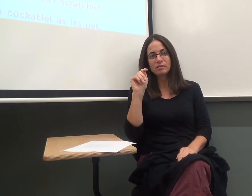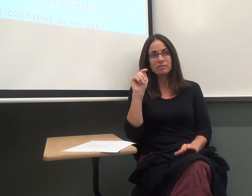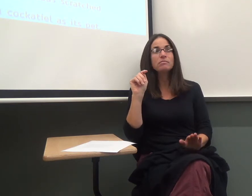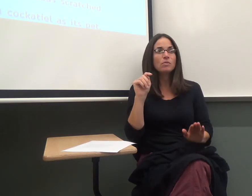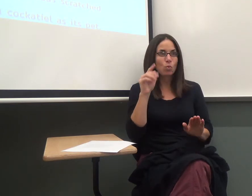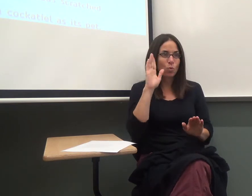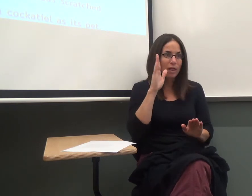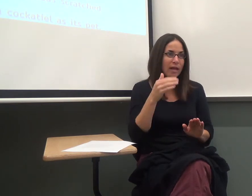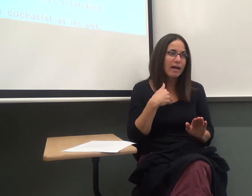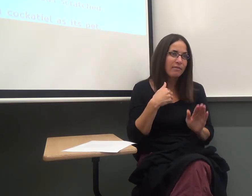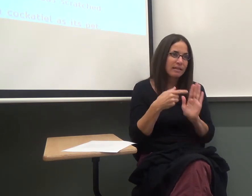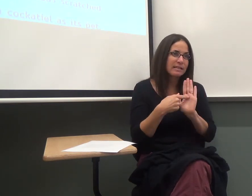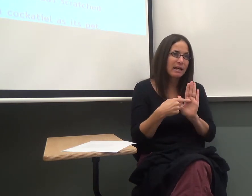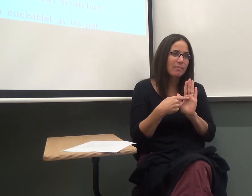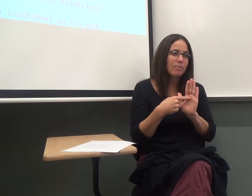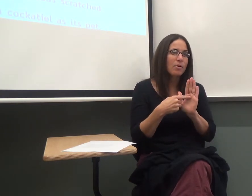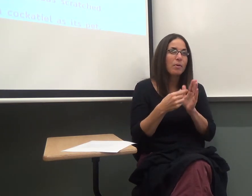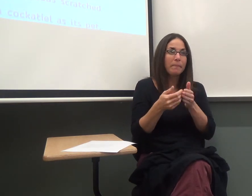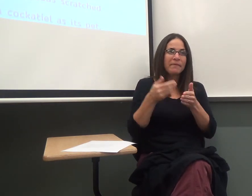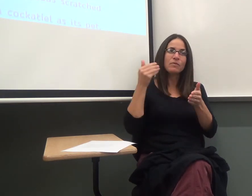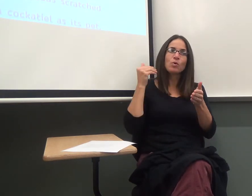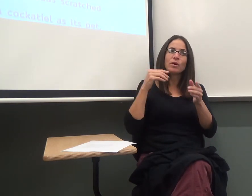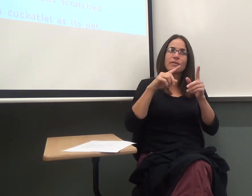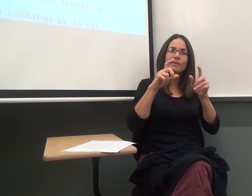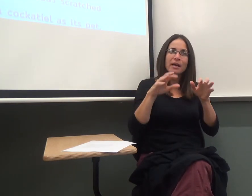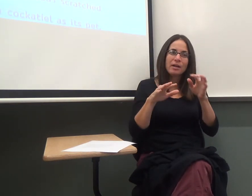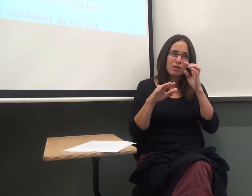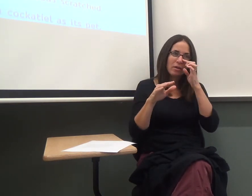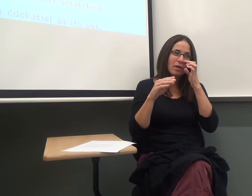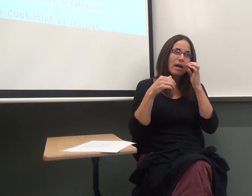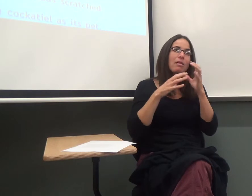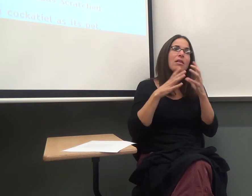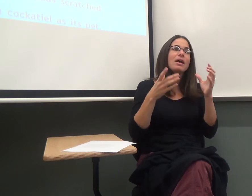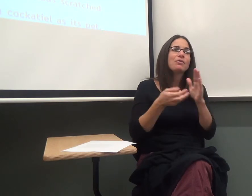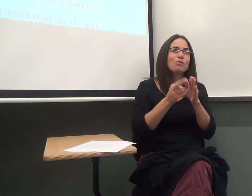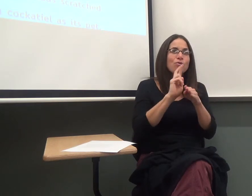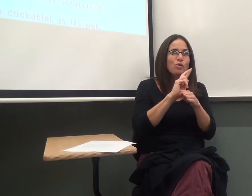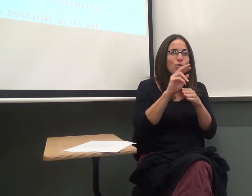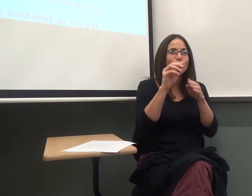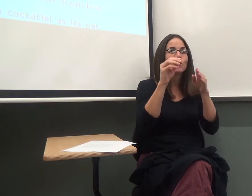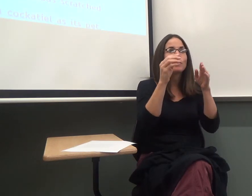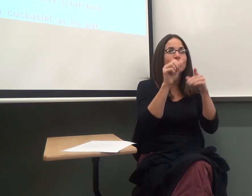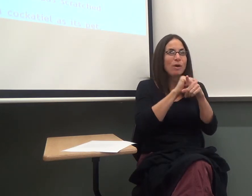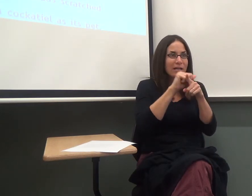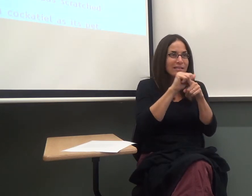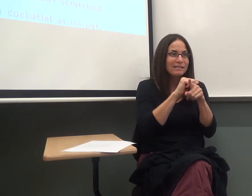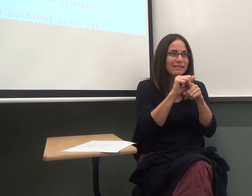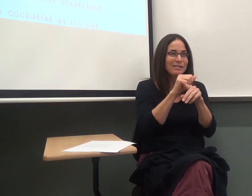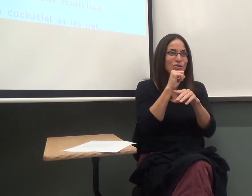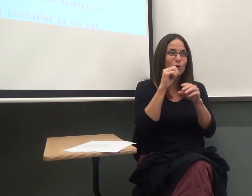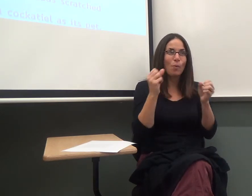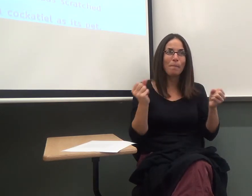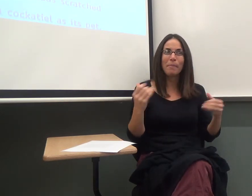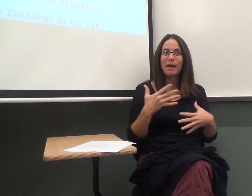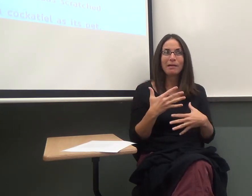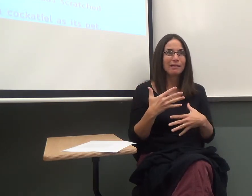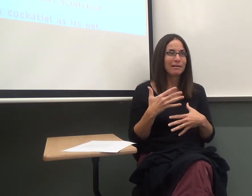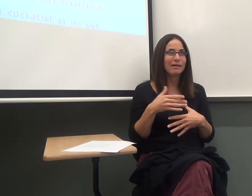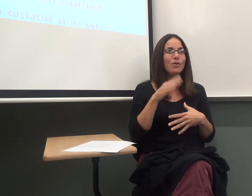you'll have a lot of review and preparation before you take your test. Okay? So don't panic about it. You'll have an opportunity to be successful. I don't want